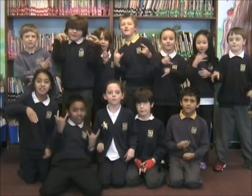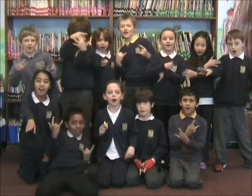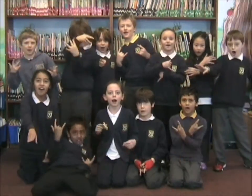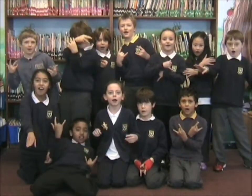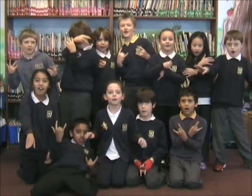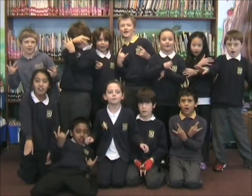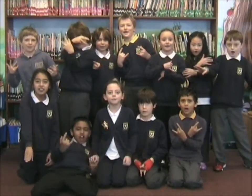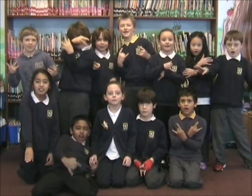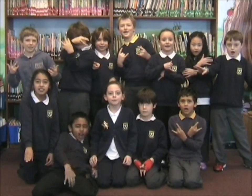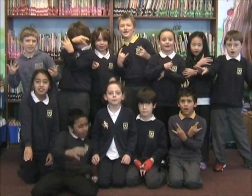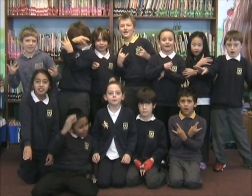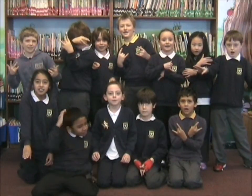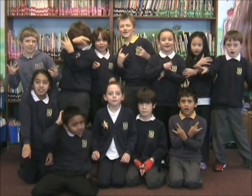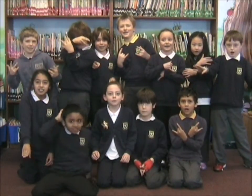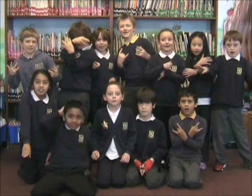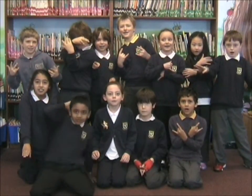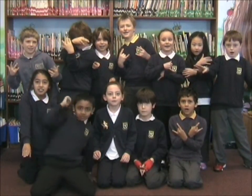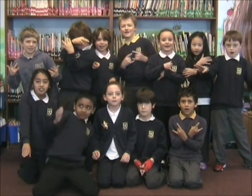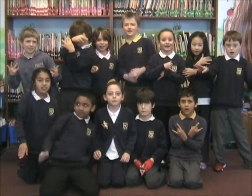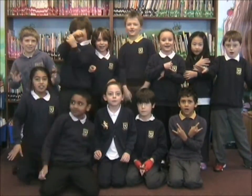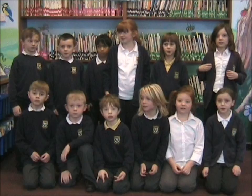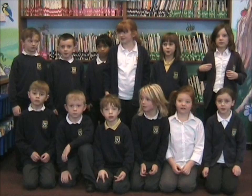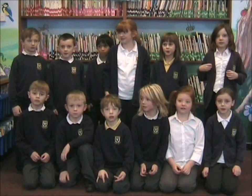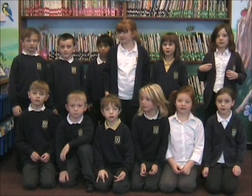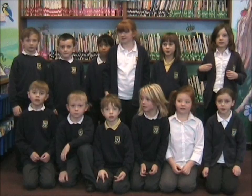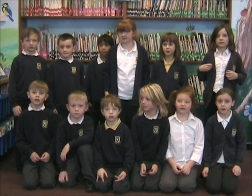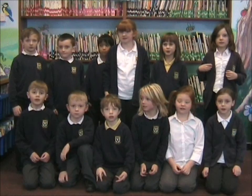far. Cut. Action.